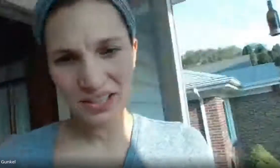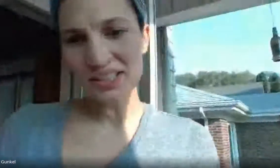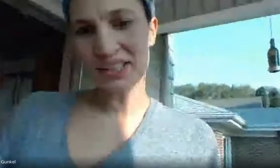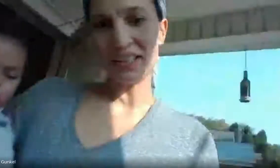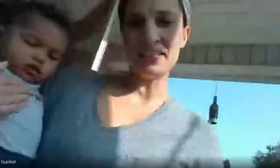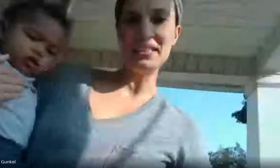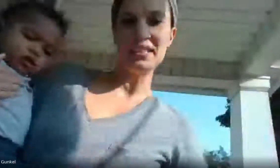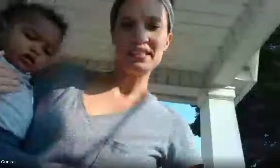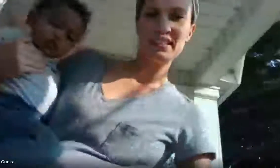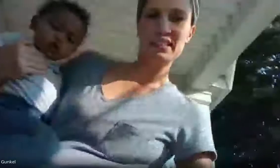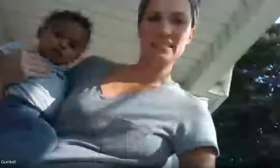beautiful.